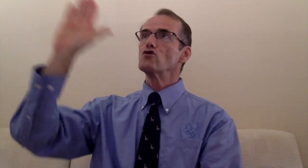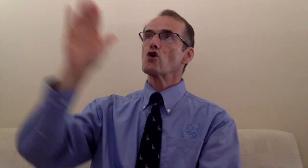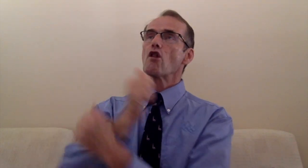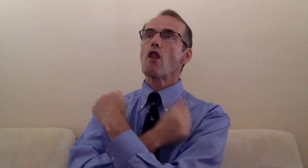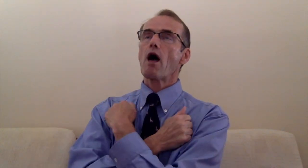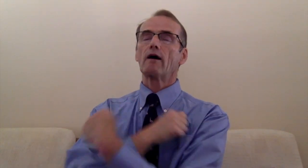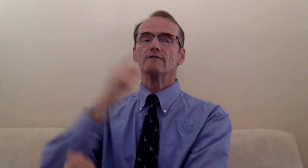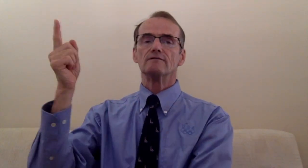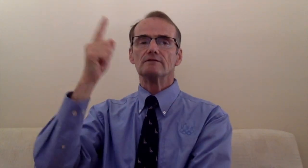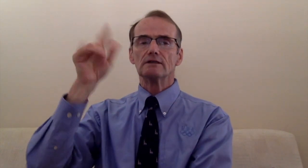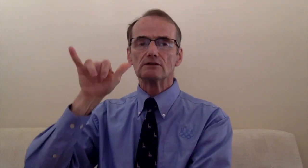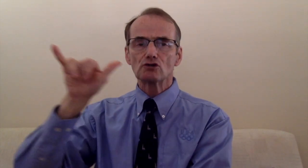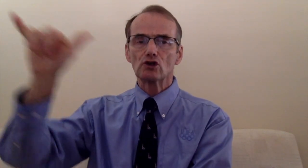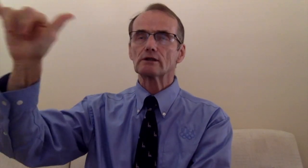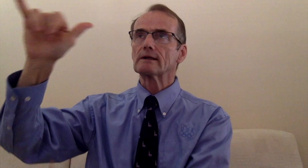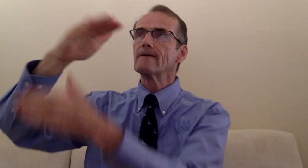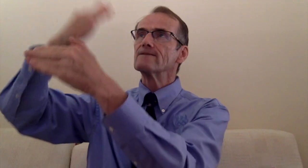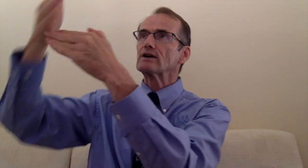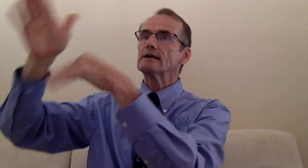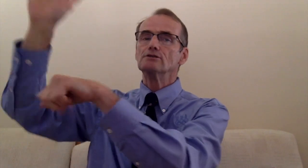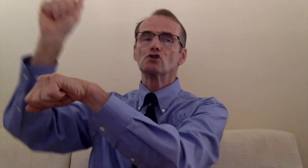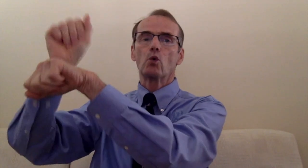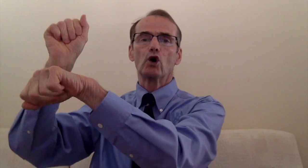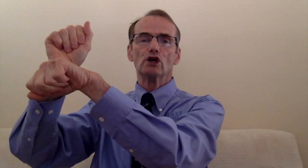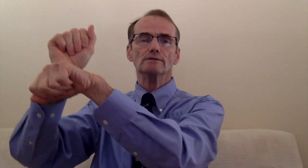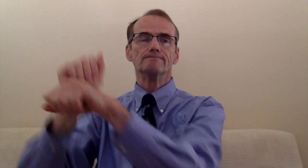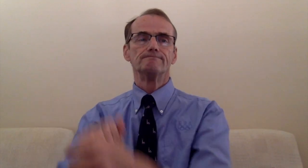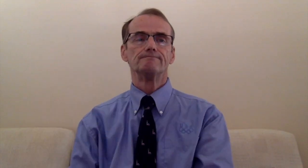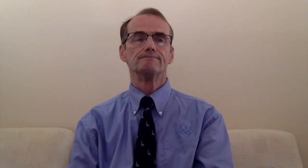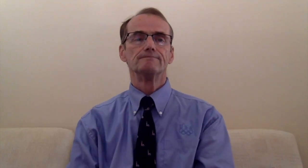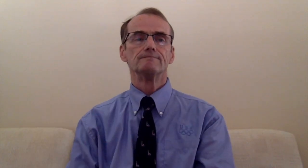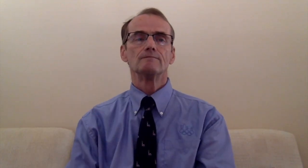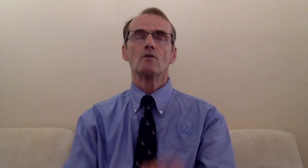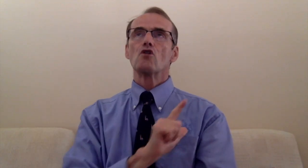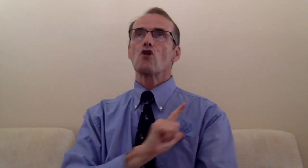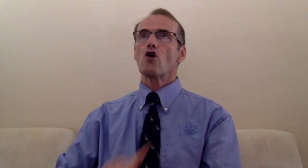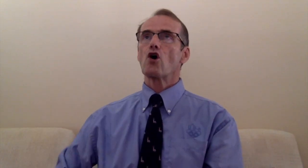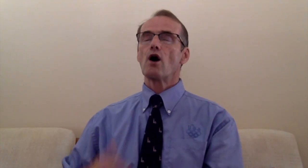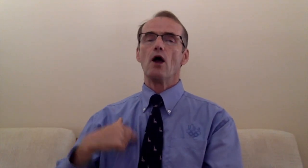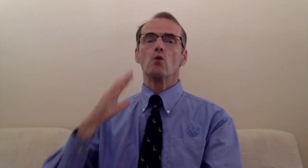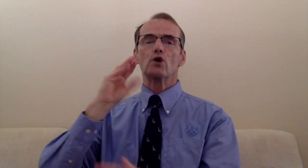Lord, your love is eternal. Do not forsake the work of your hands.